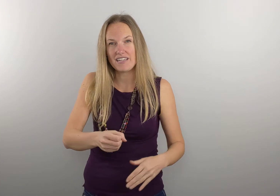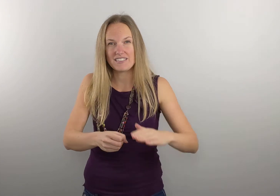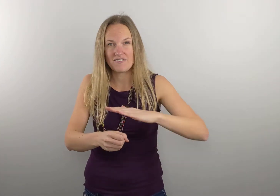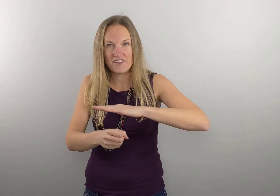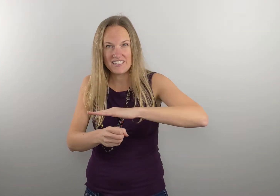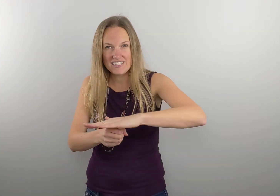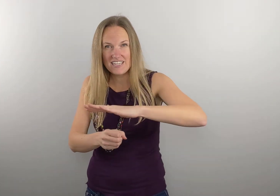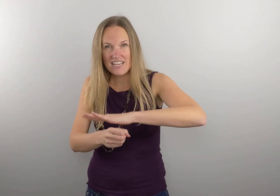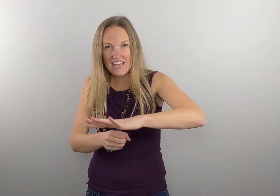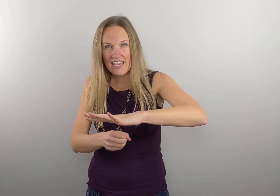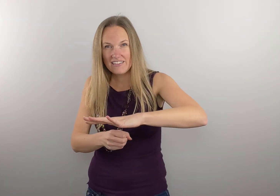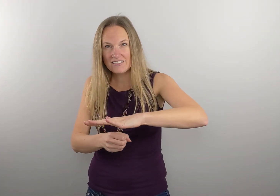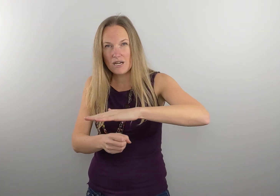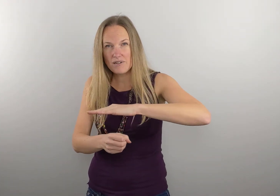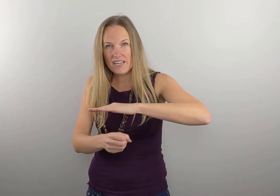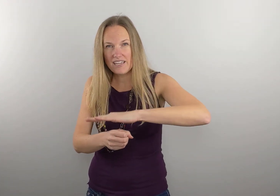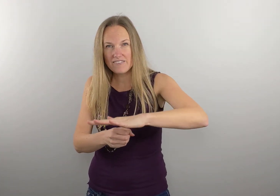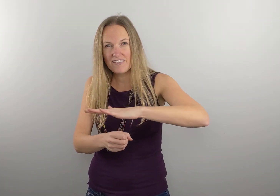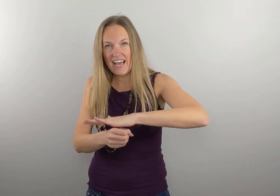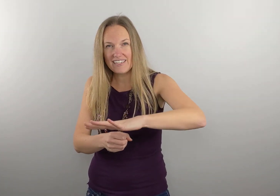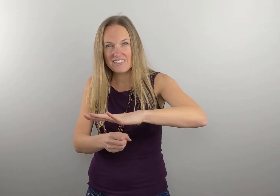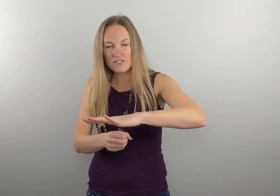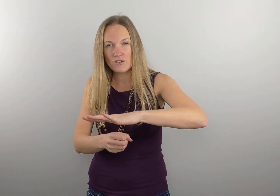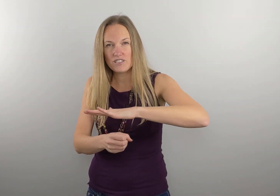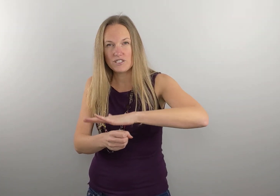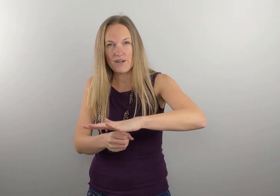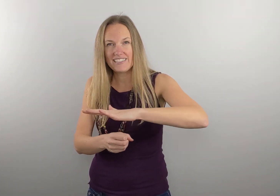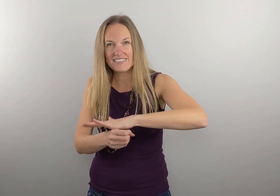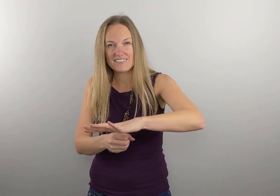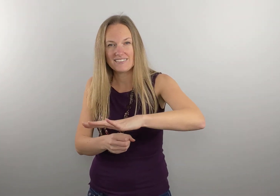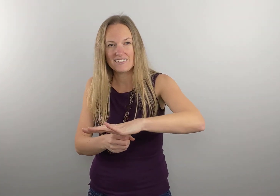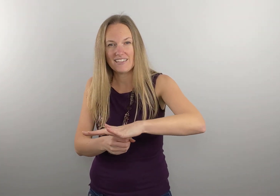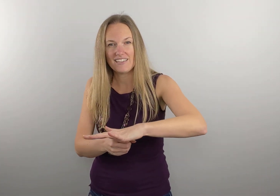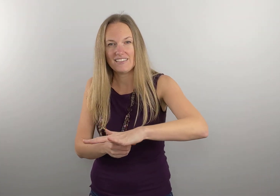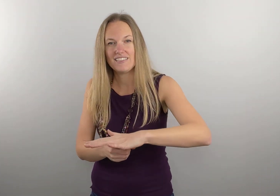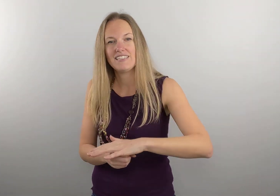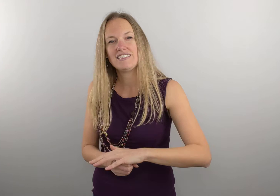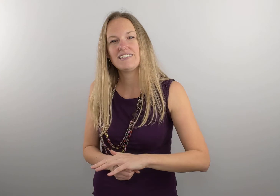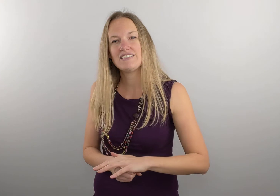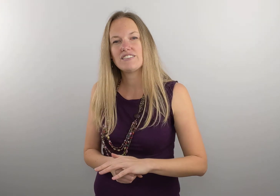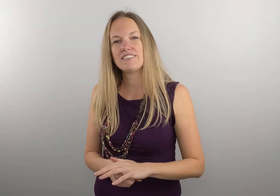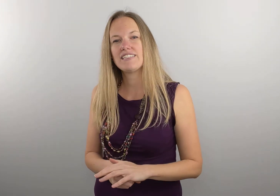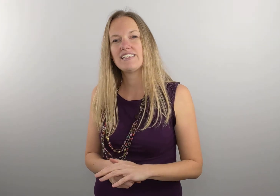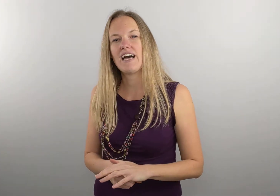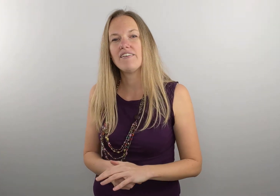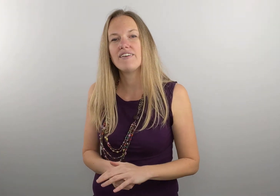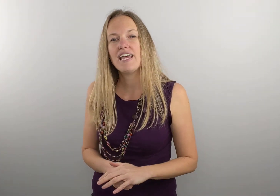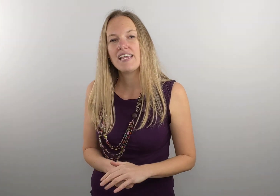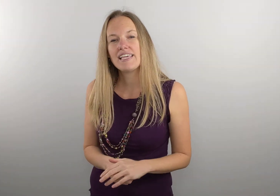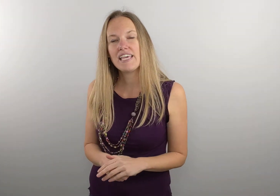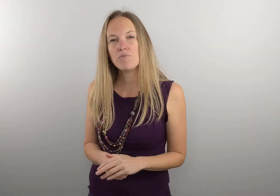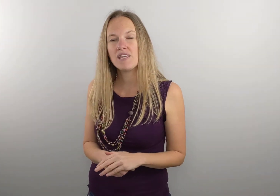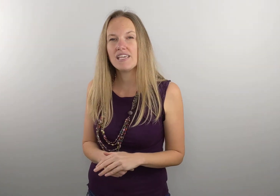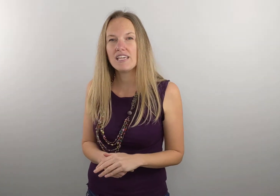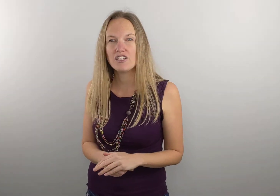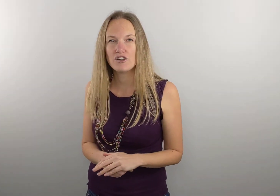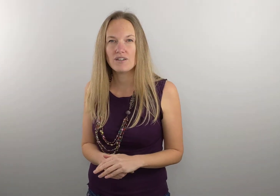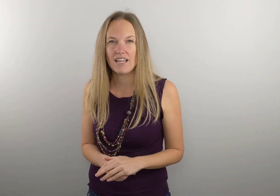is a fist, and your dominant hand flat goes over it twice. Okay, Jesus, you're still enough. Keep me in your